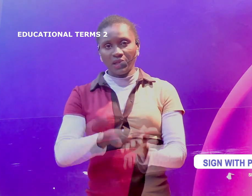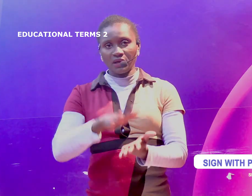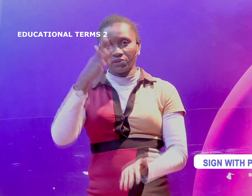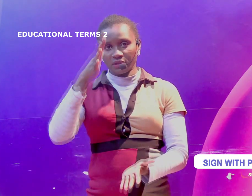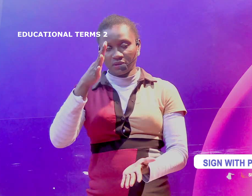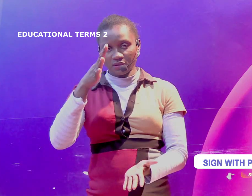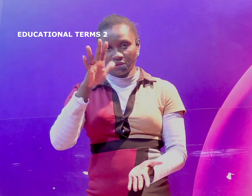applause,